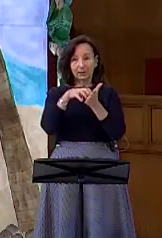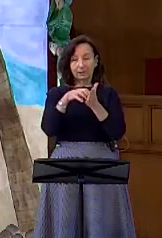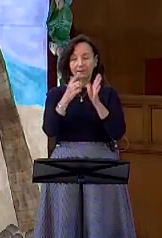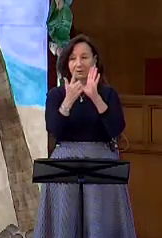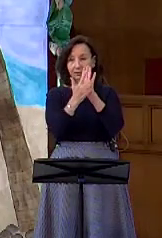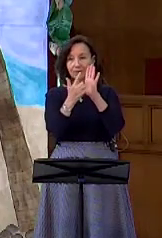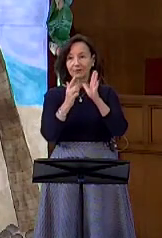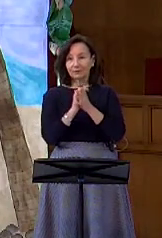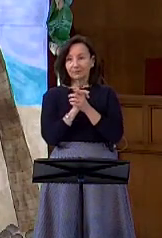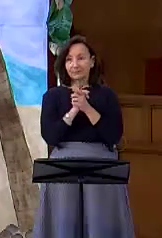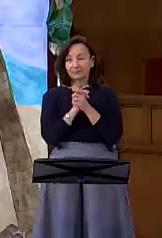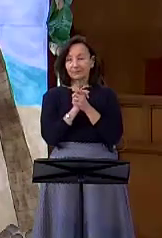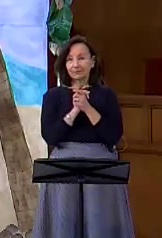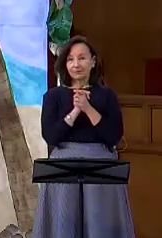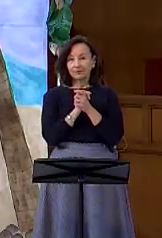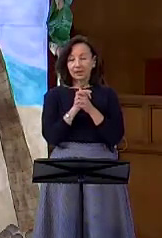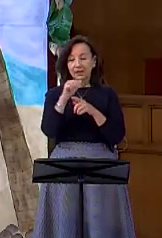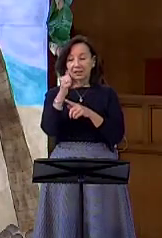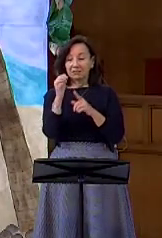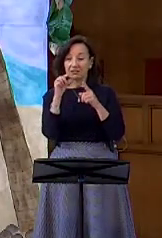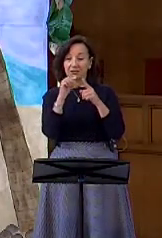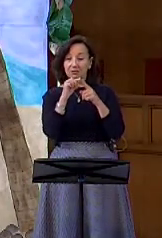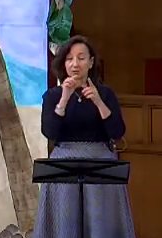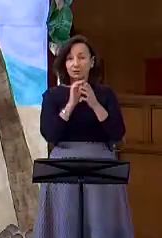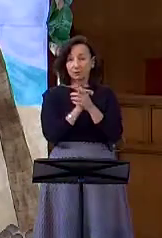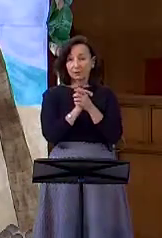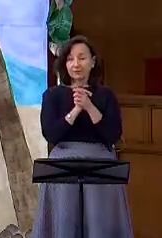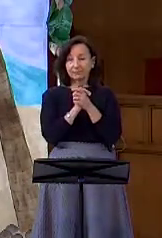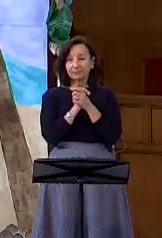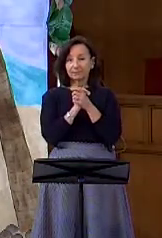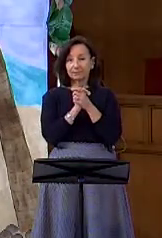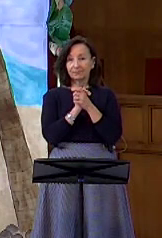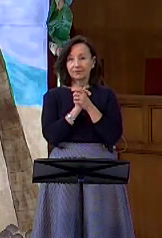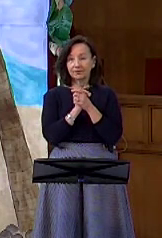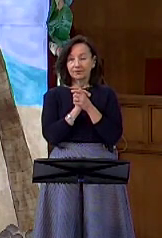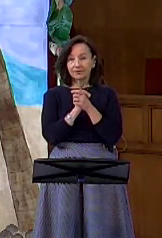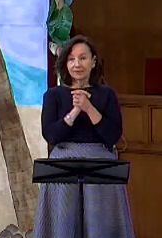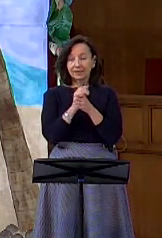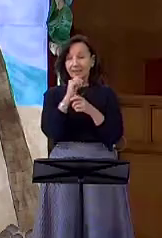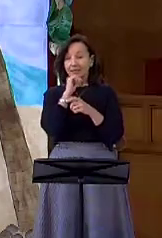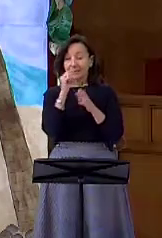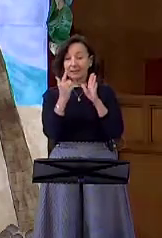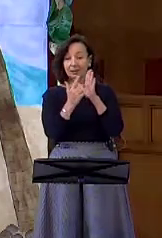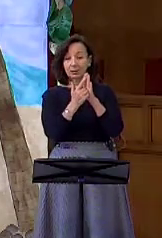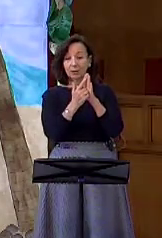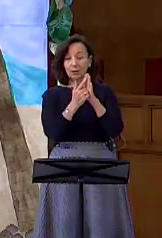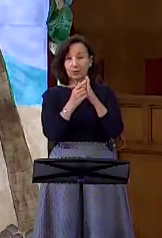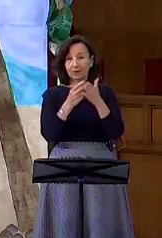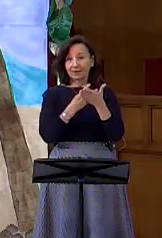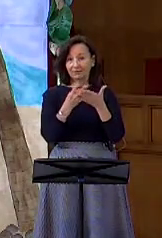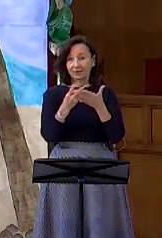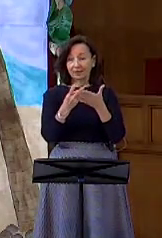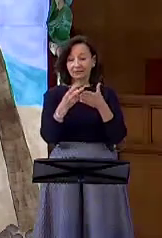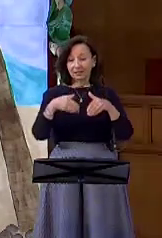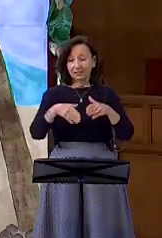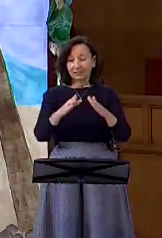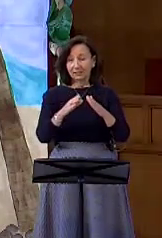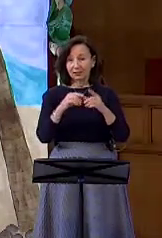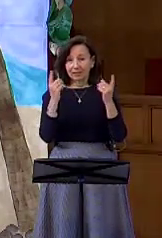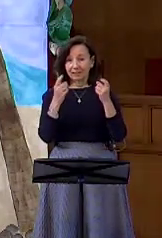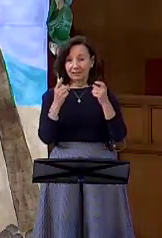law. In other words, it's not the law that failed and allowed sin to